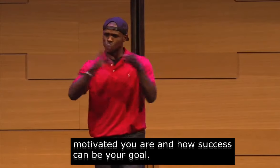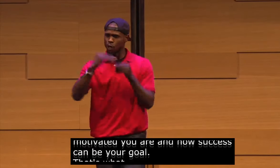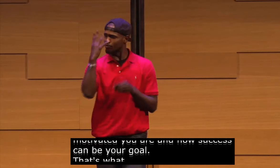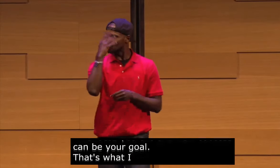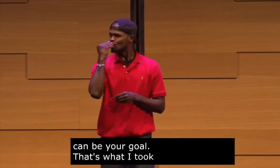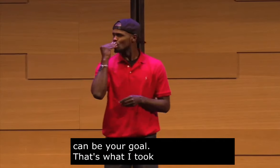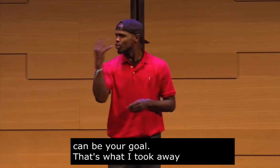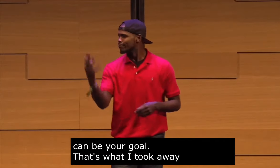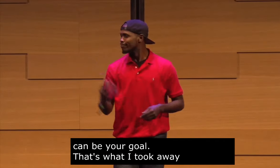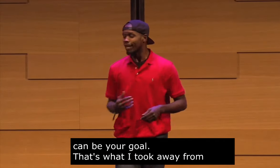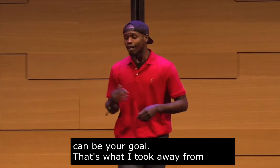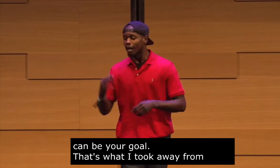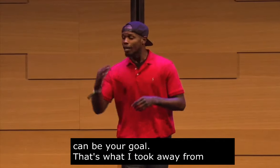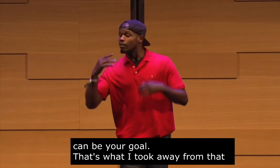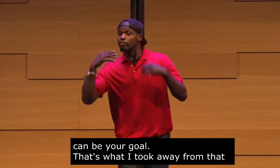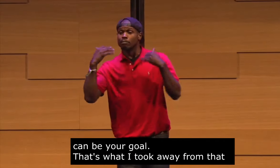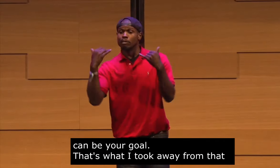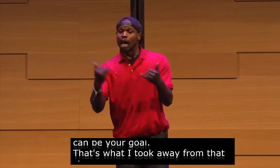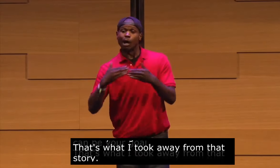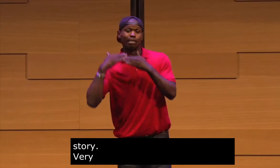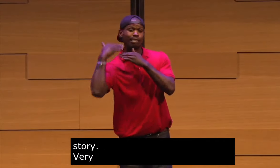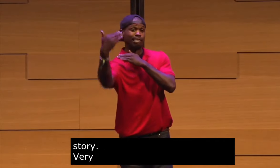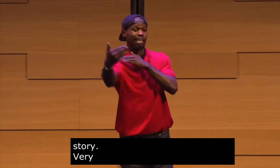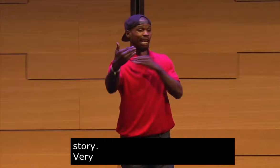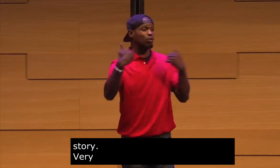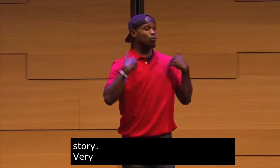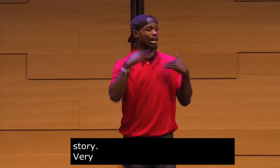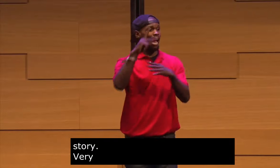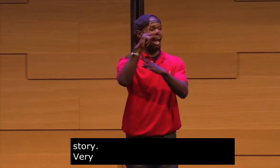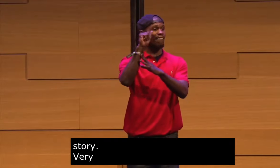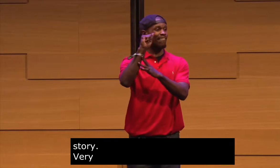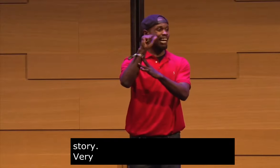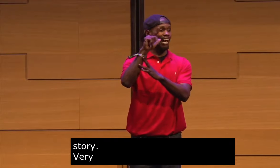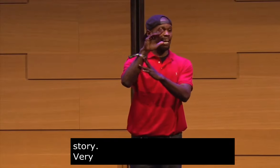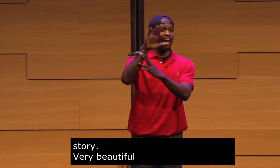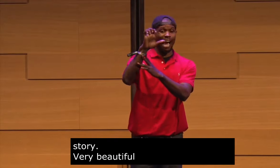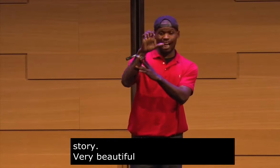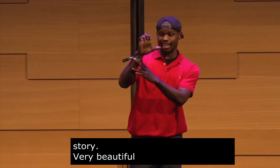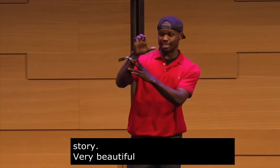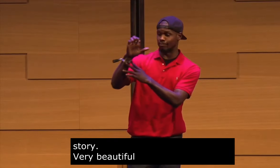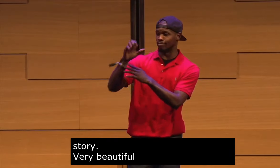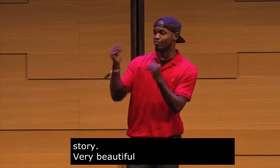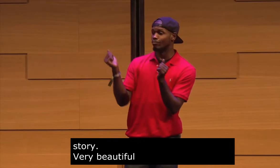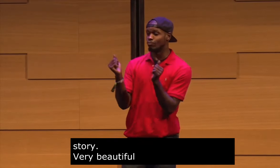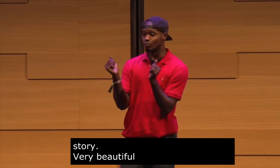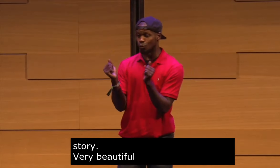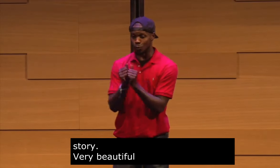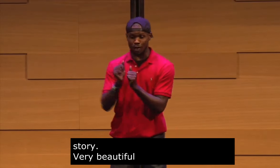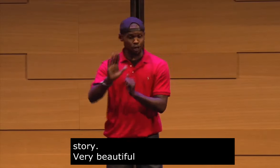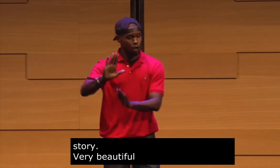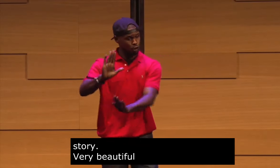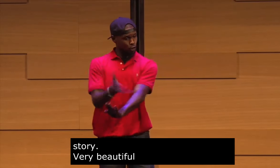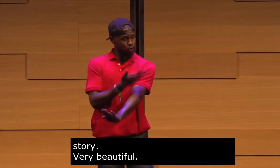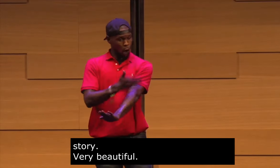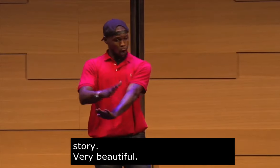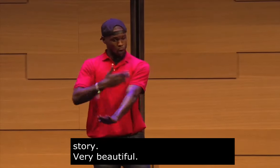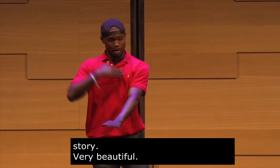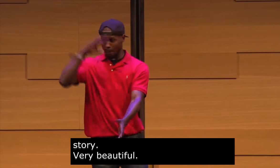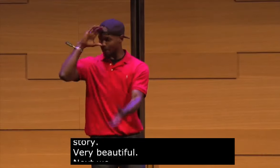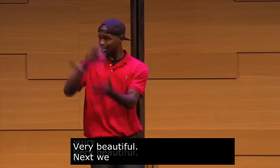your goal. That's what I took away from that story. Very beautiful. Next, we have Kaylee